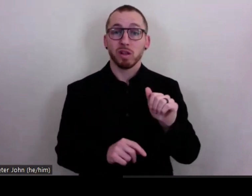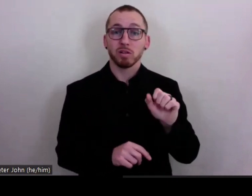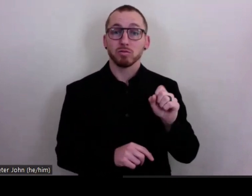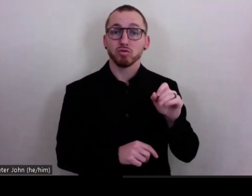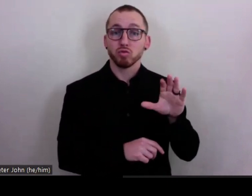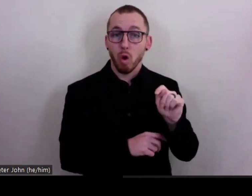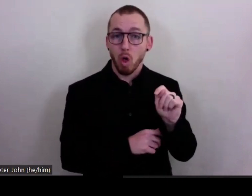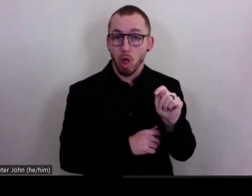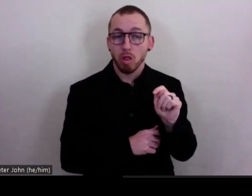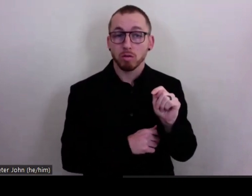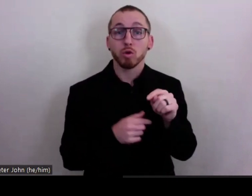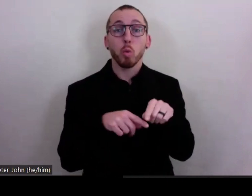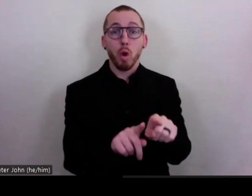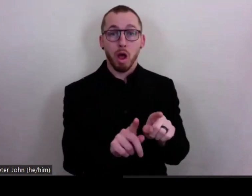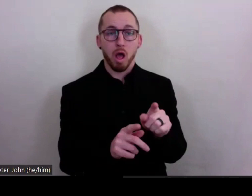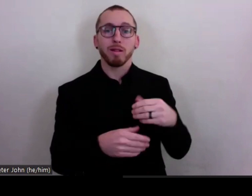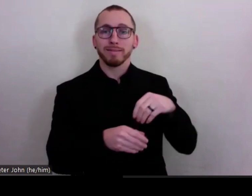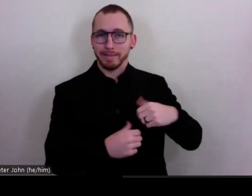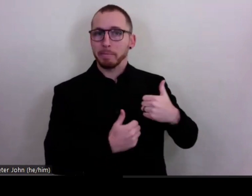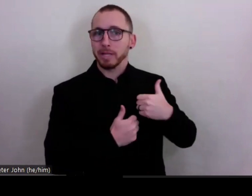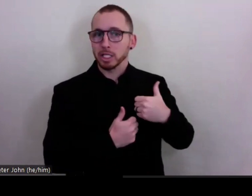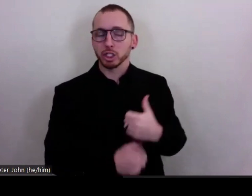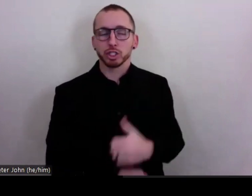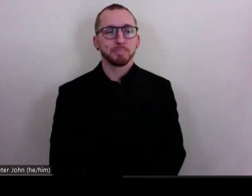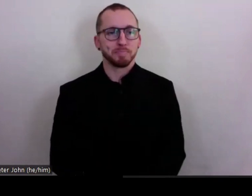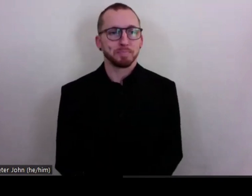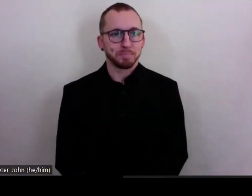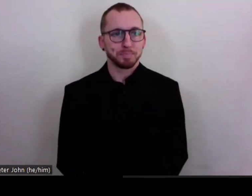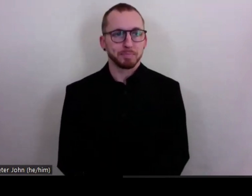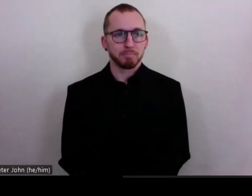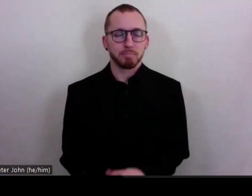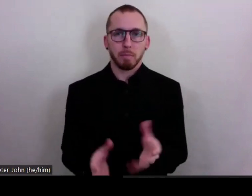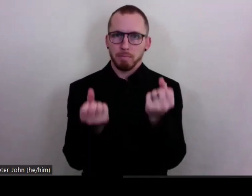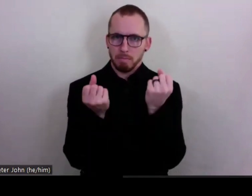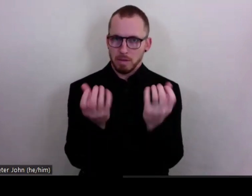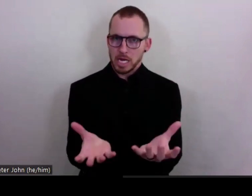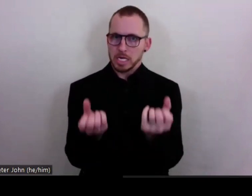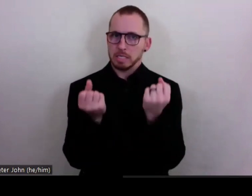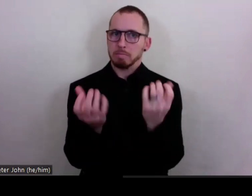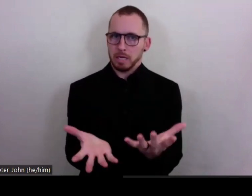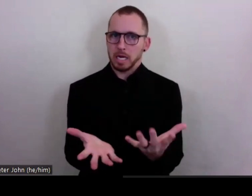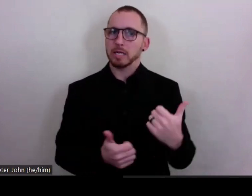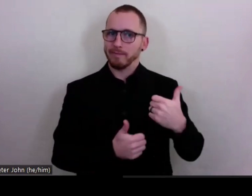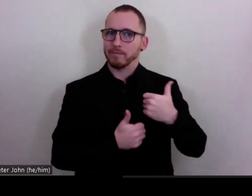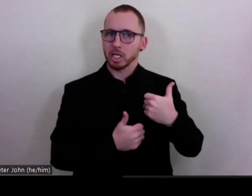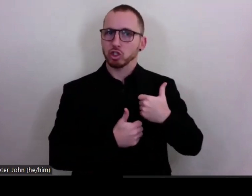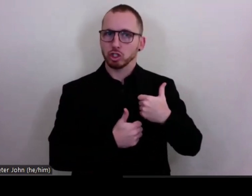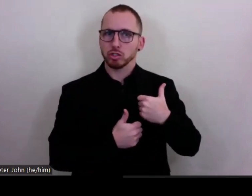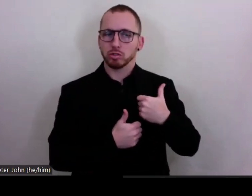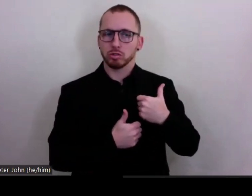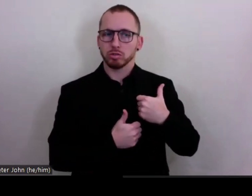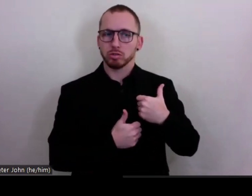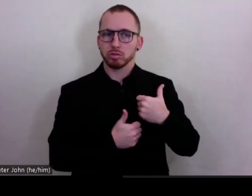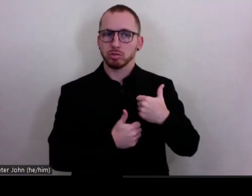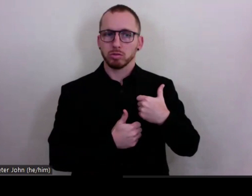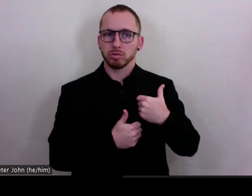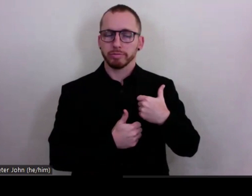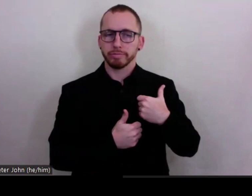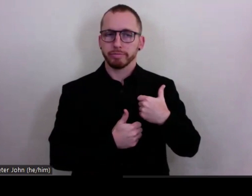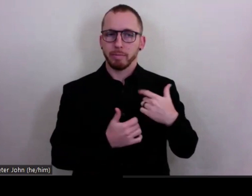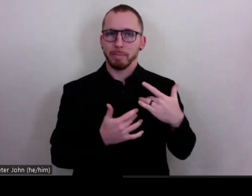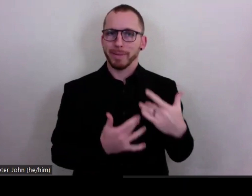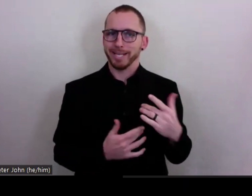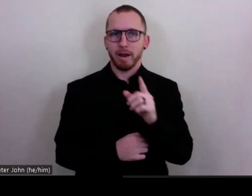while serving during the military. Many veterans do not come forward